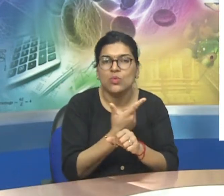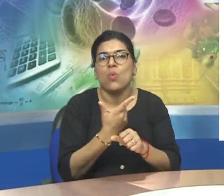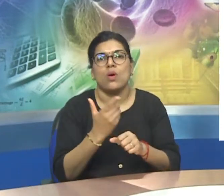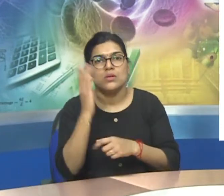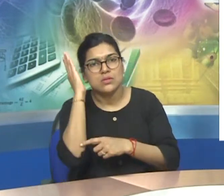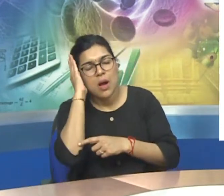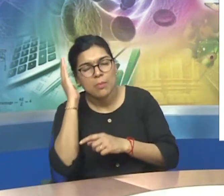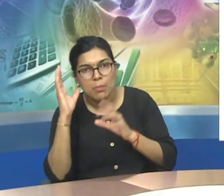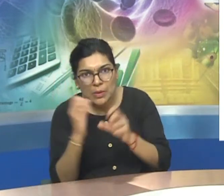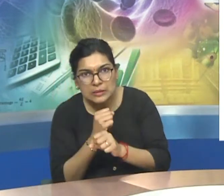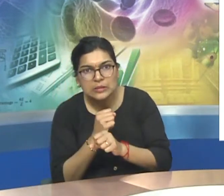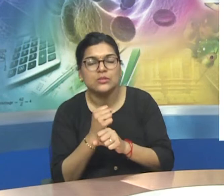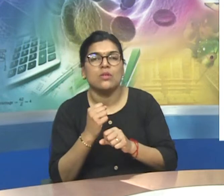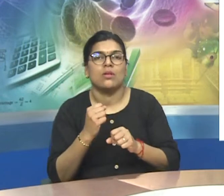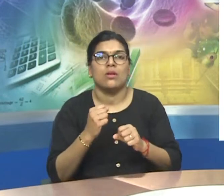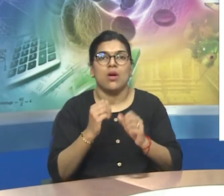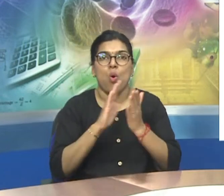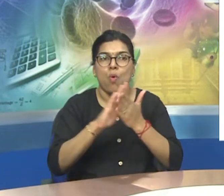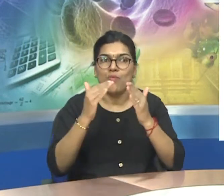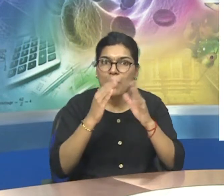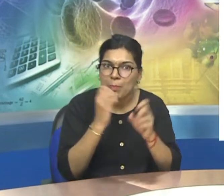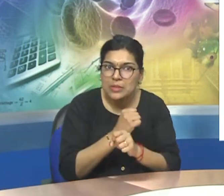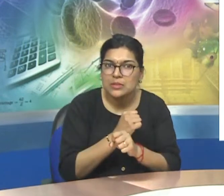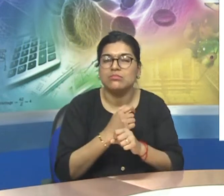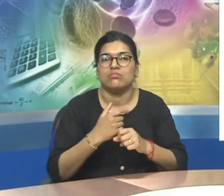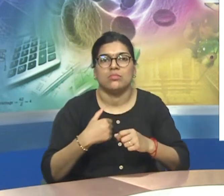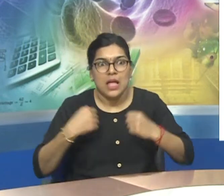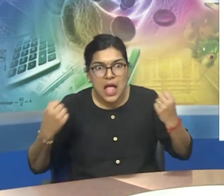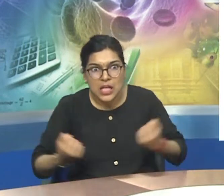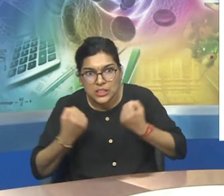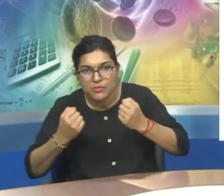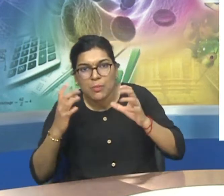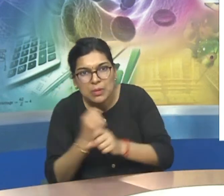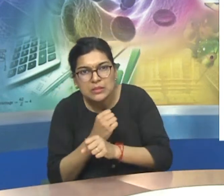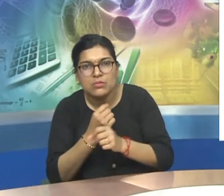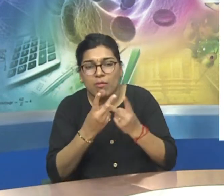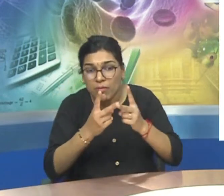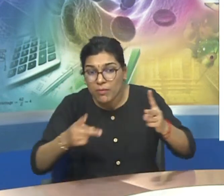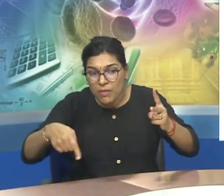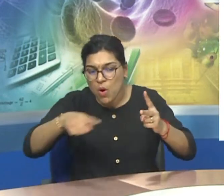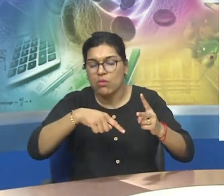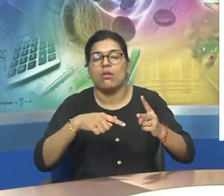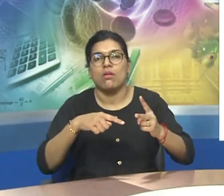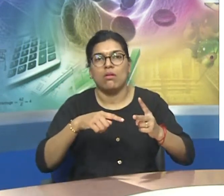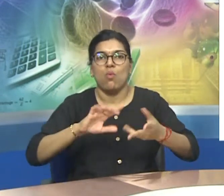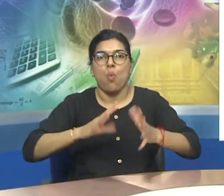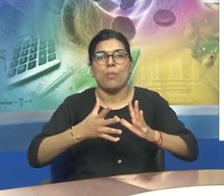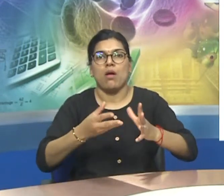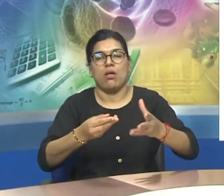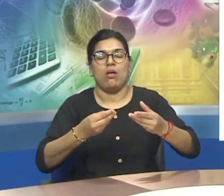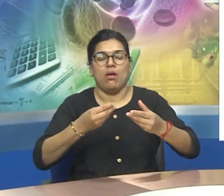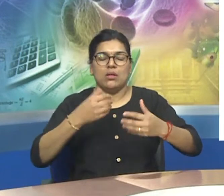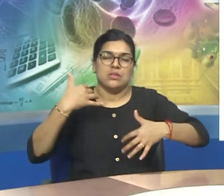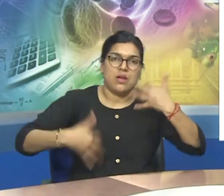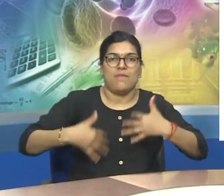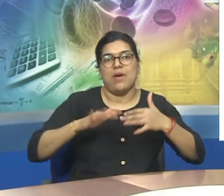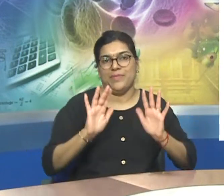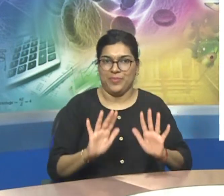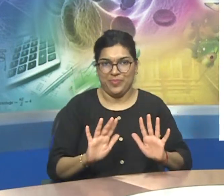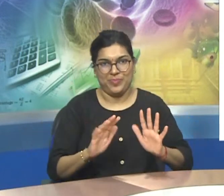that children, because they miss their food, they miss their sleep, they miss their activity, so that is